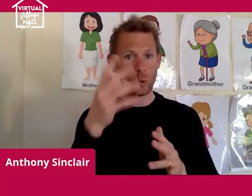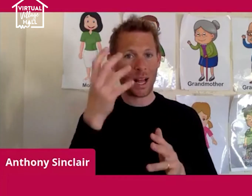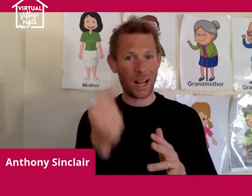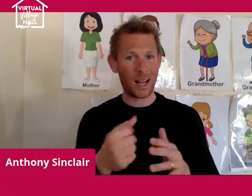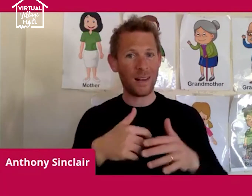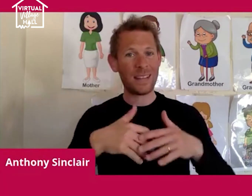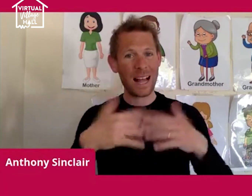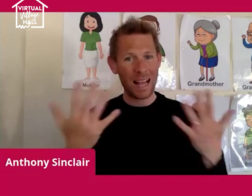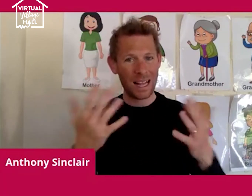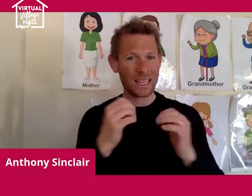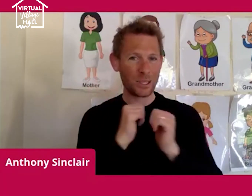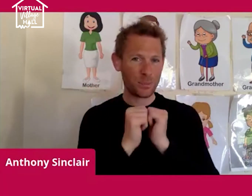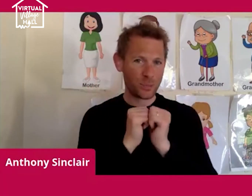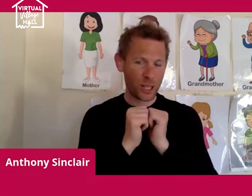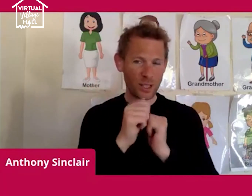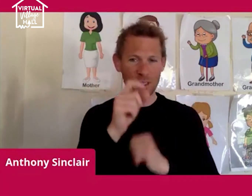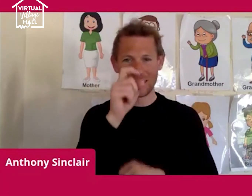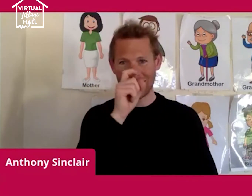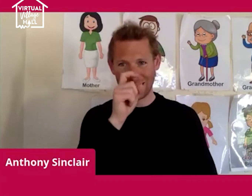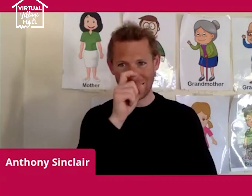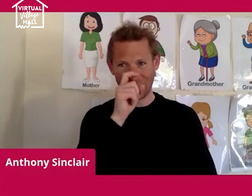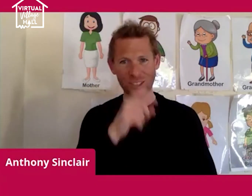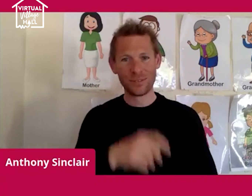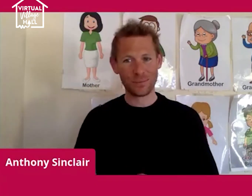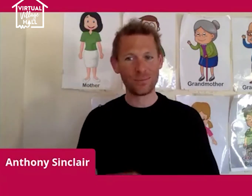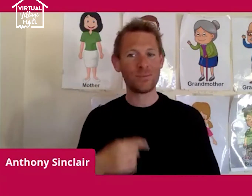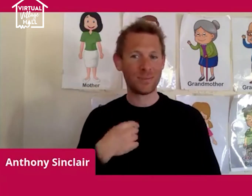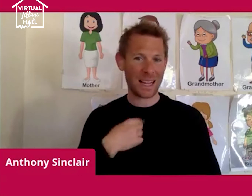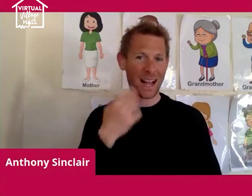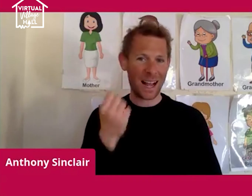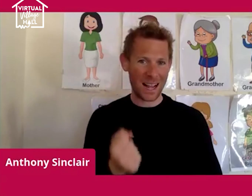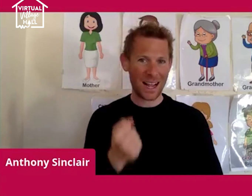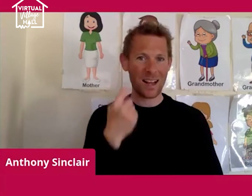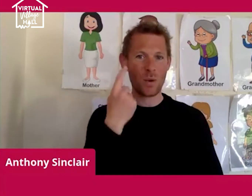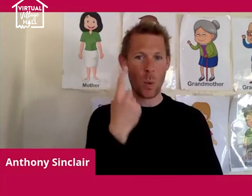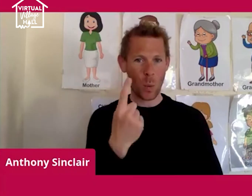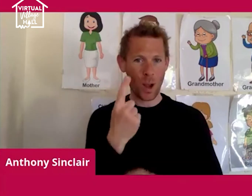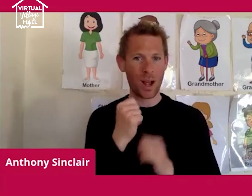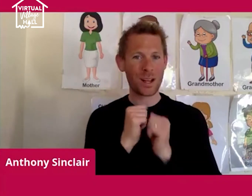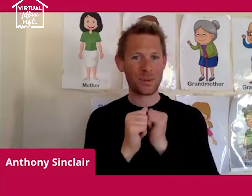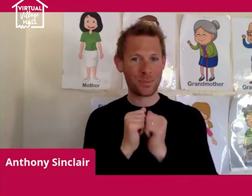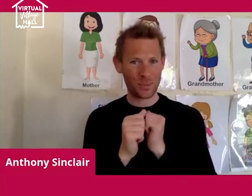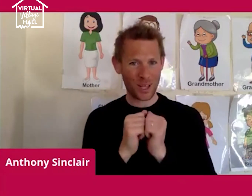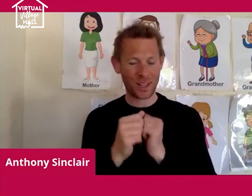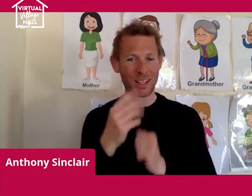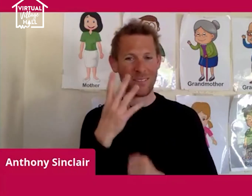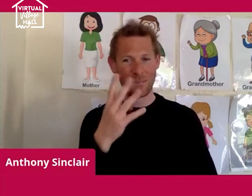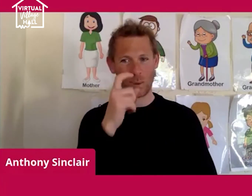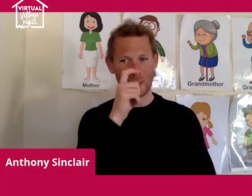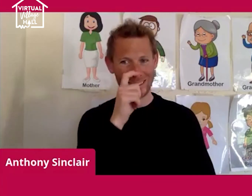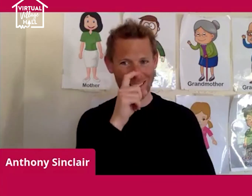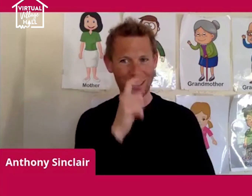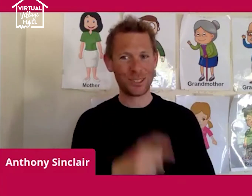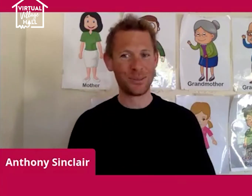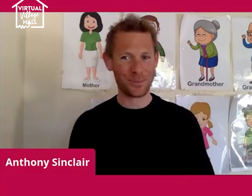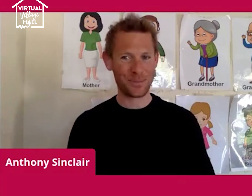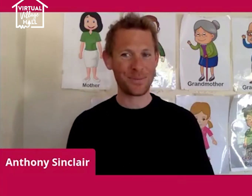So, do you have any brothers or sisters? And then my response was, I have one brother and four